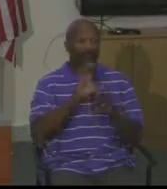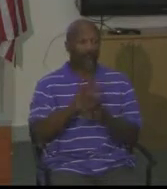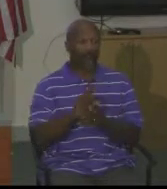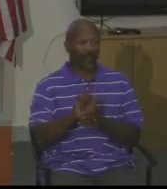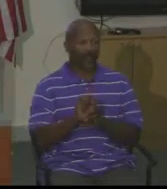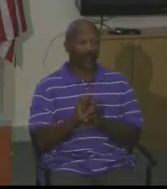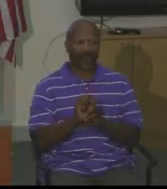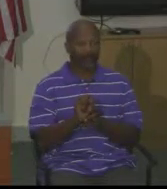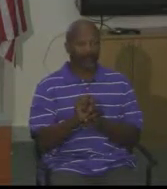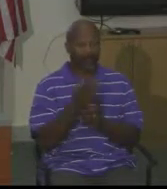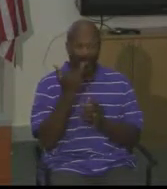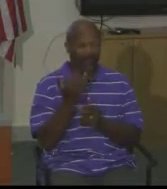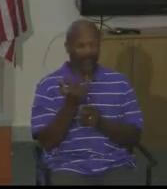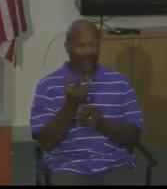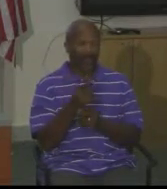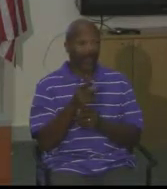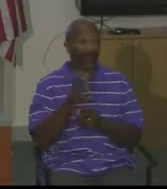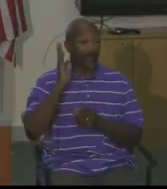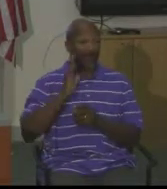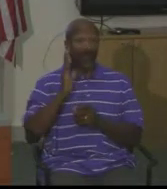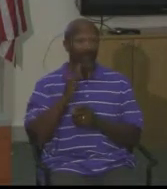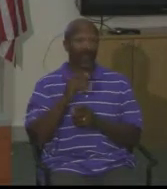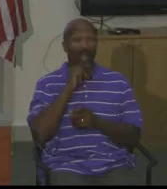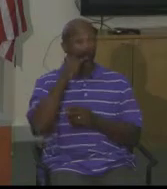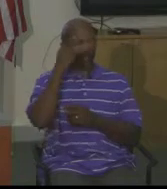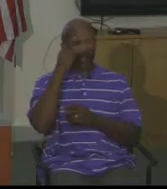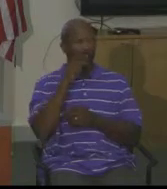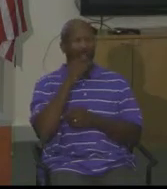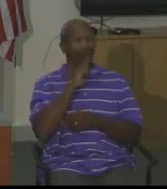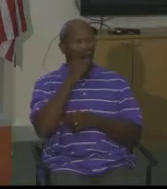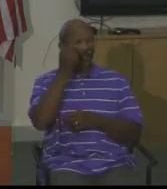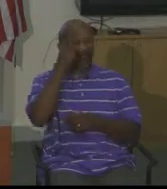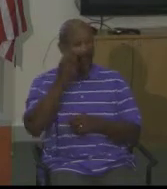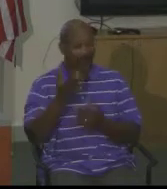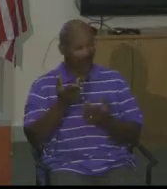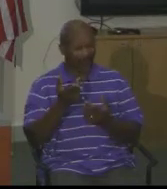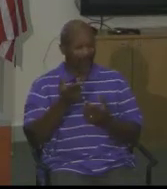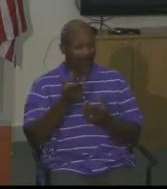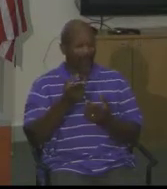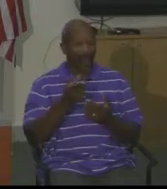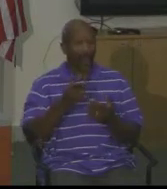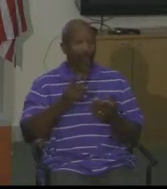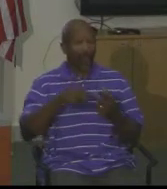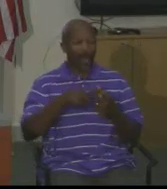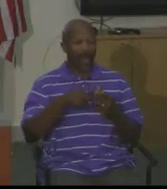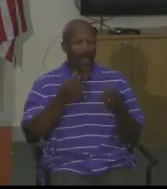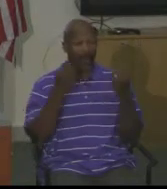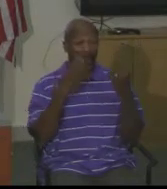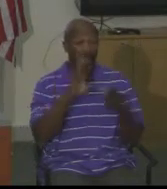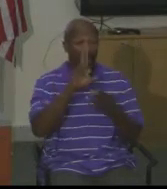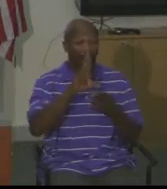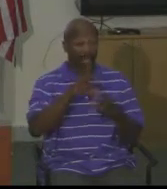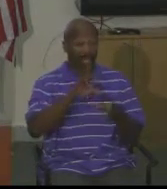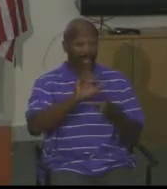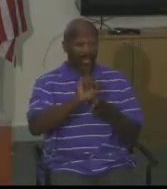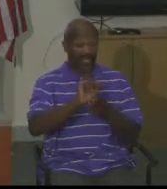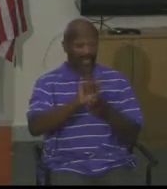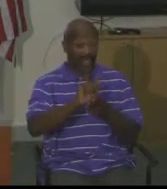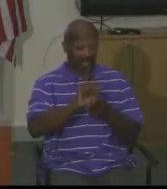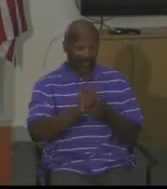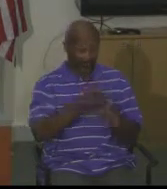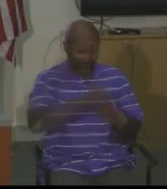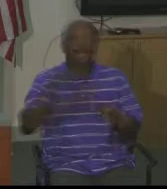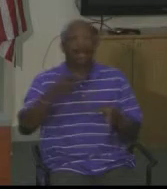Because the original thinkers didn't understand the implications of what occurred on the buses.